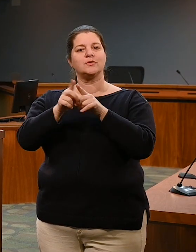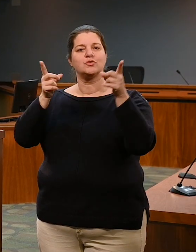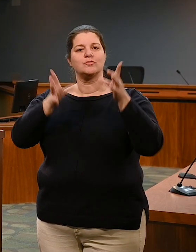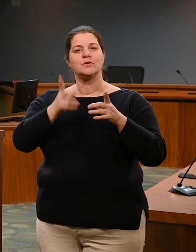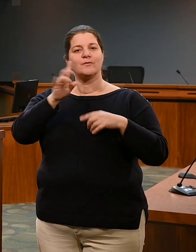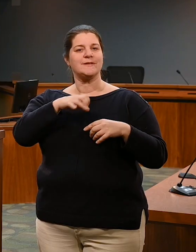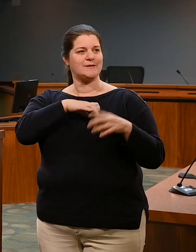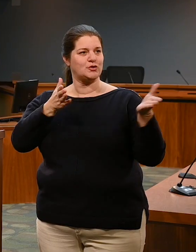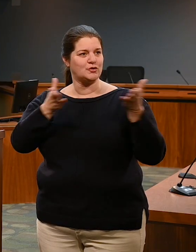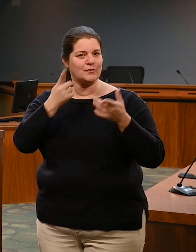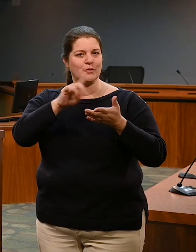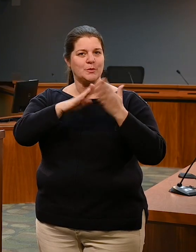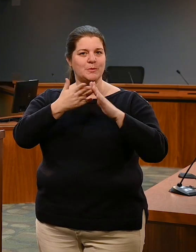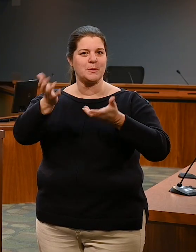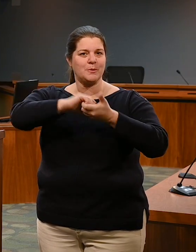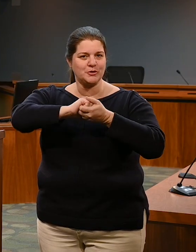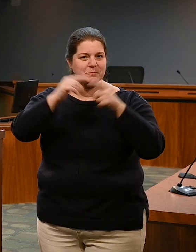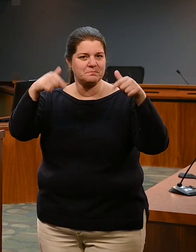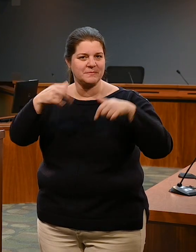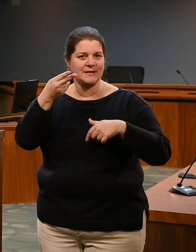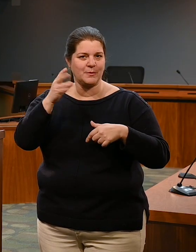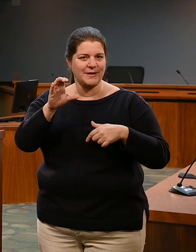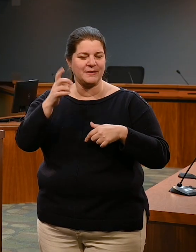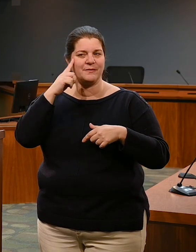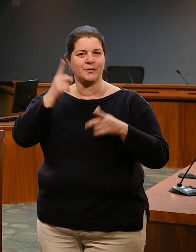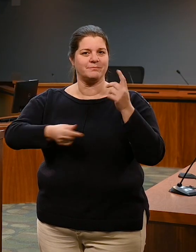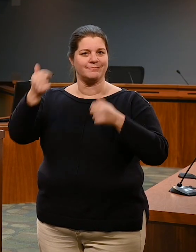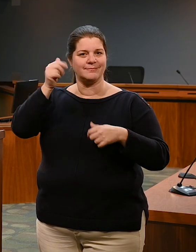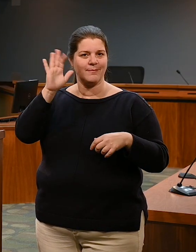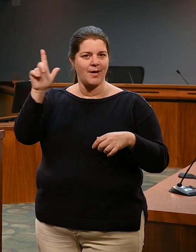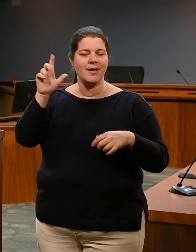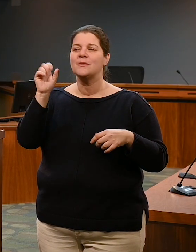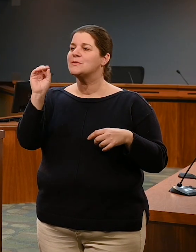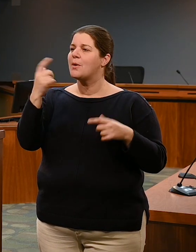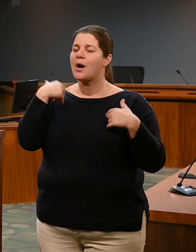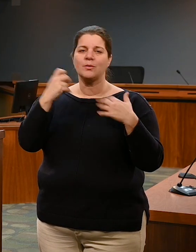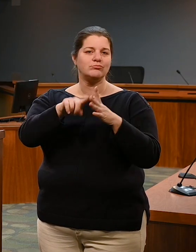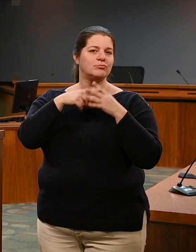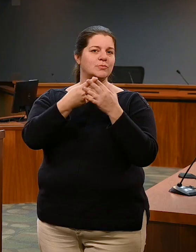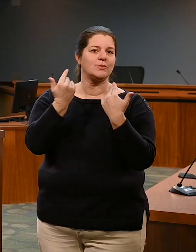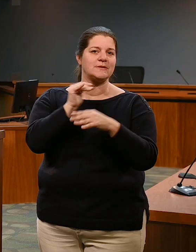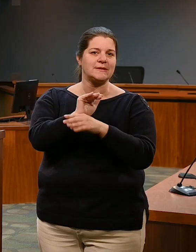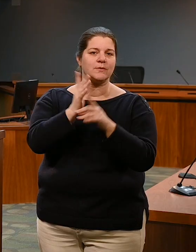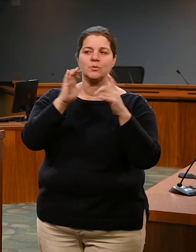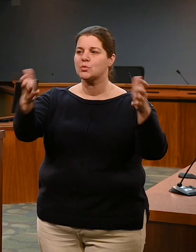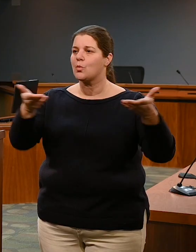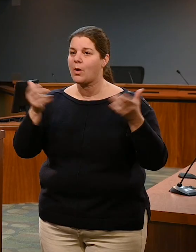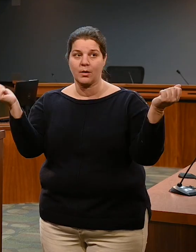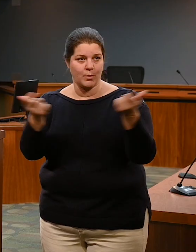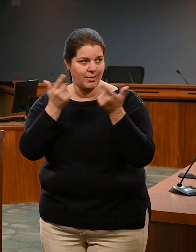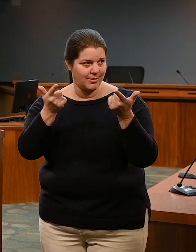Constituent Services and Community Partnerships for County Executive Ball. I want to start off this evening, first of all, by just welcoming you